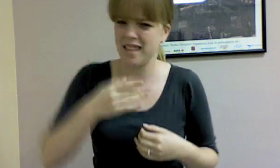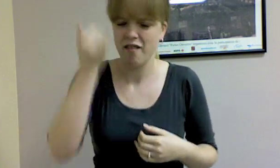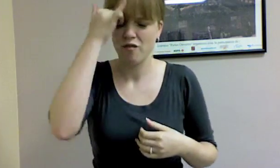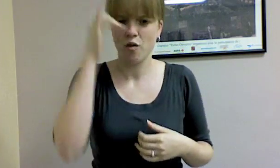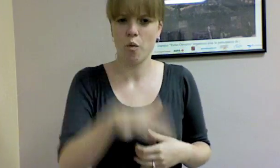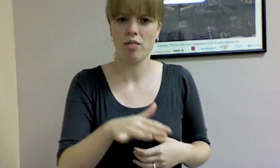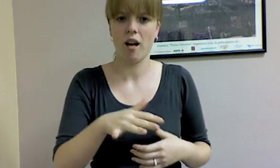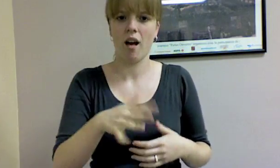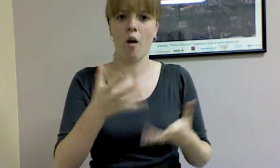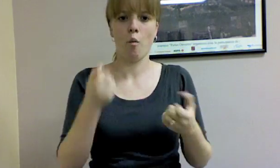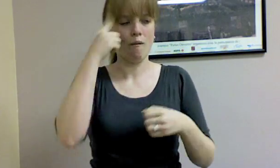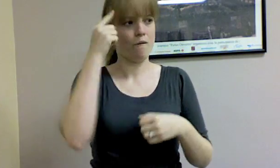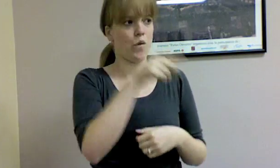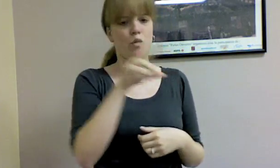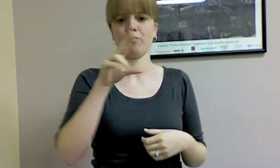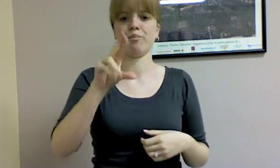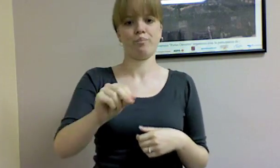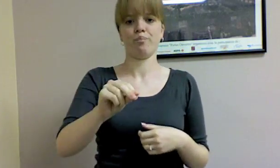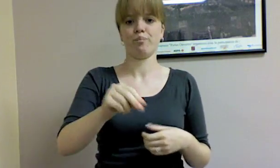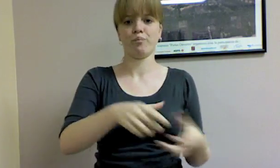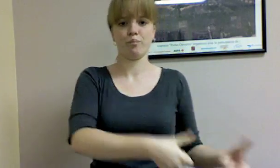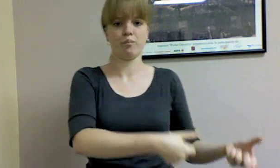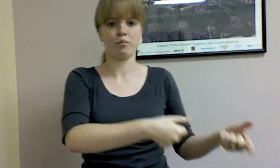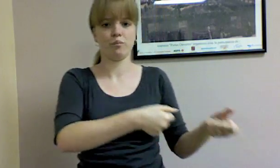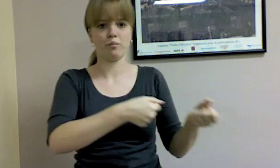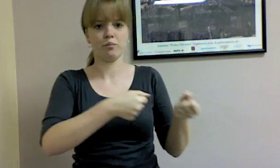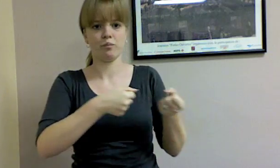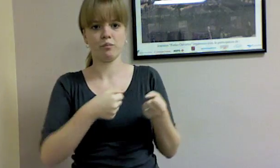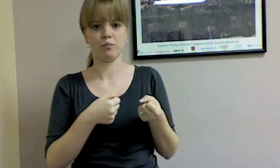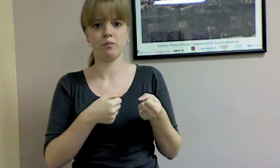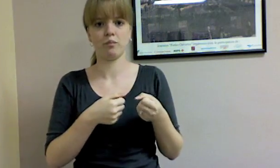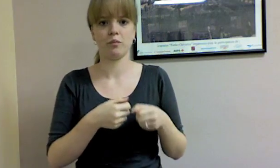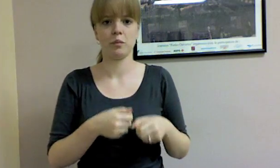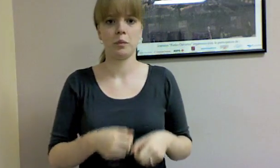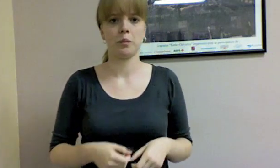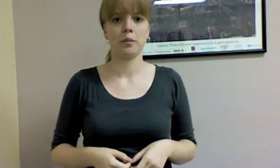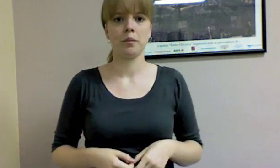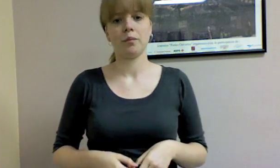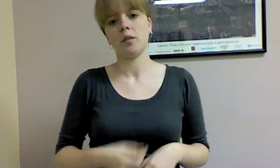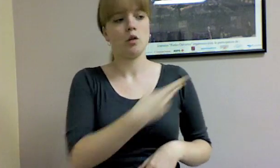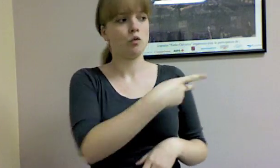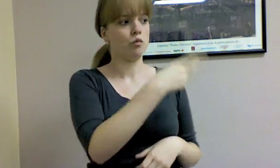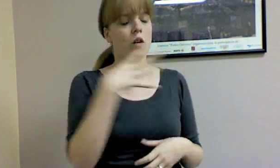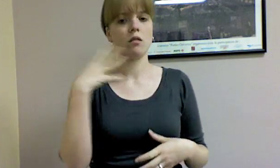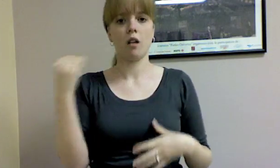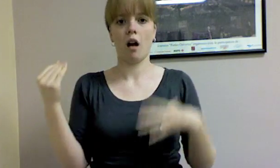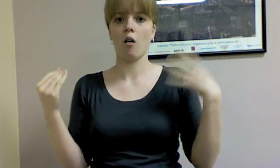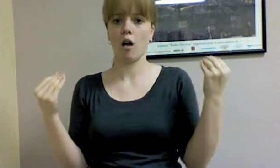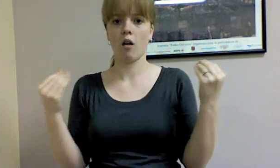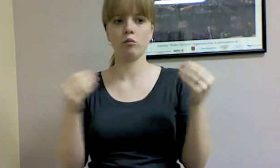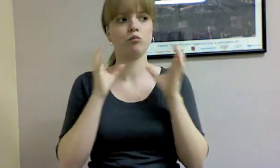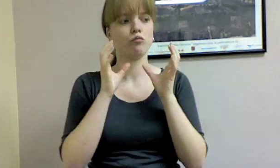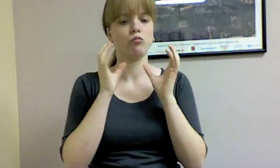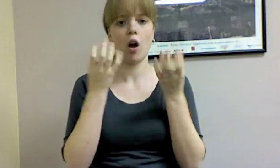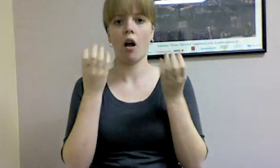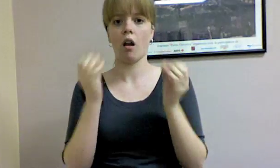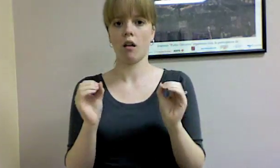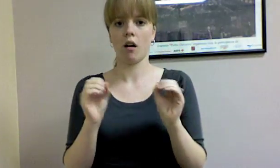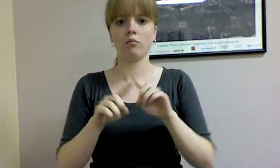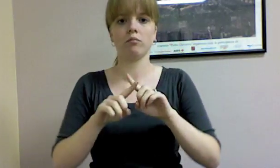want to know, and I would never want her to go back. Both went off to college. For a couple years we lost touch, but hours out of every day